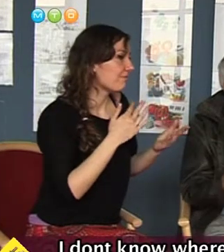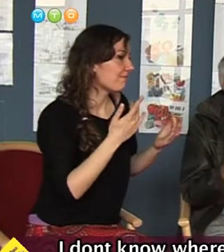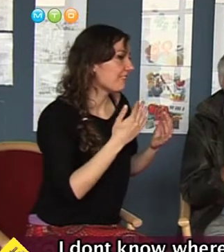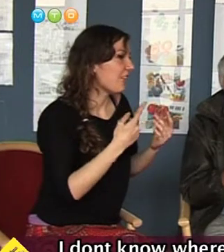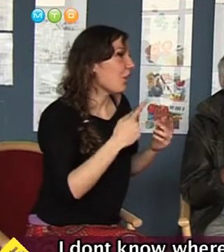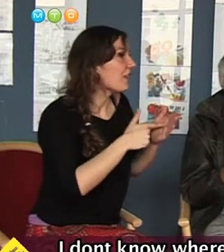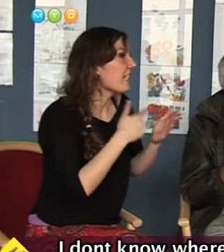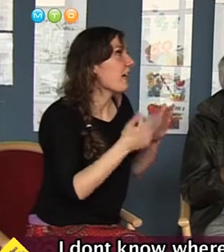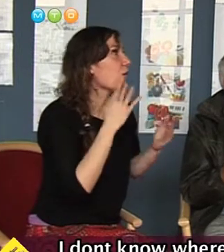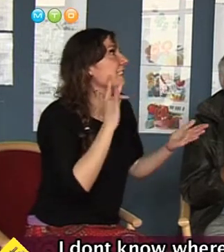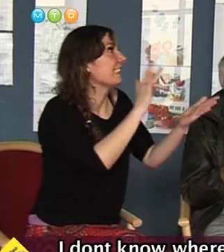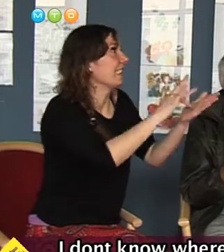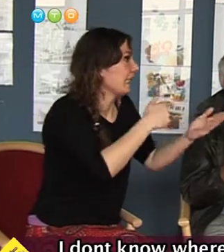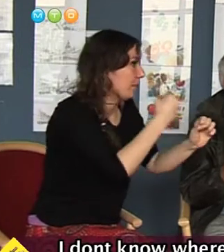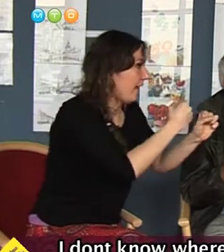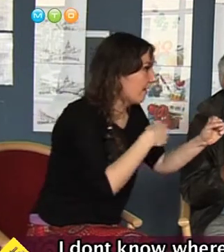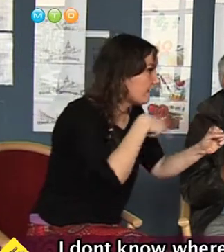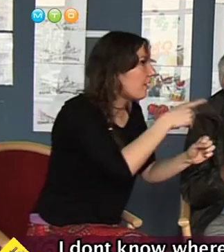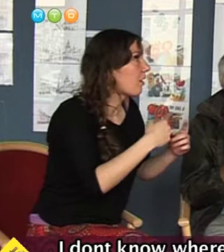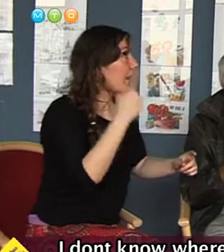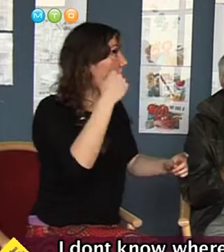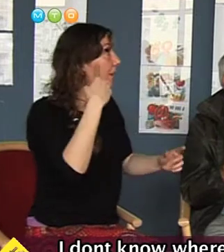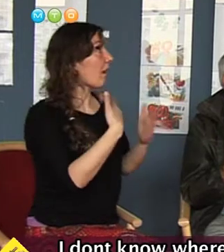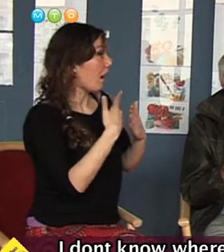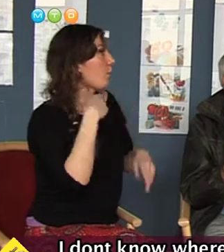It's not how I work really.